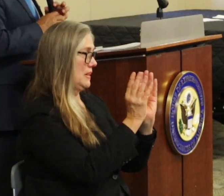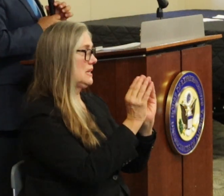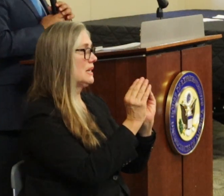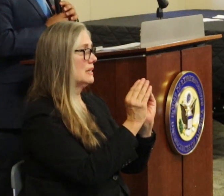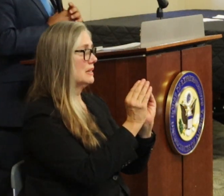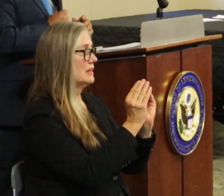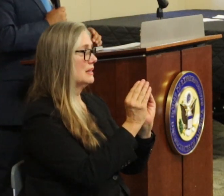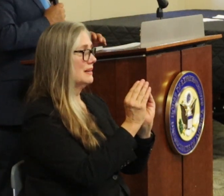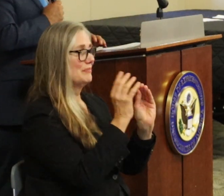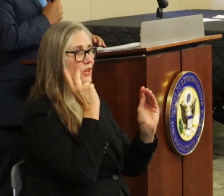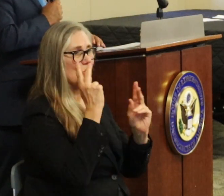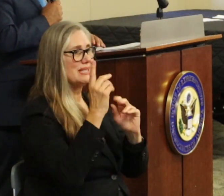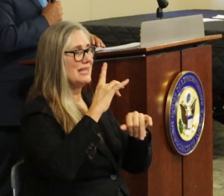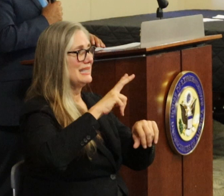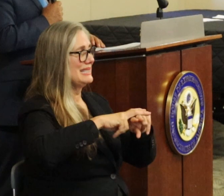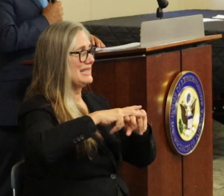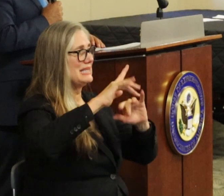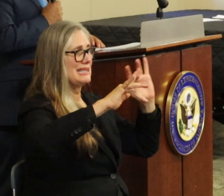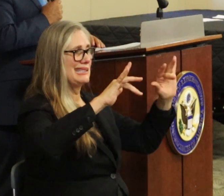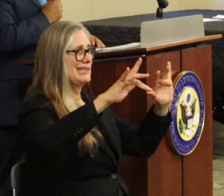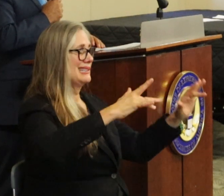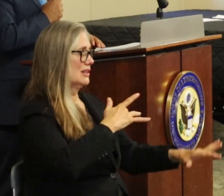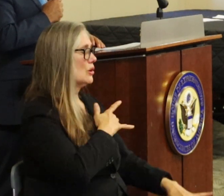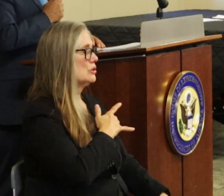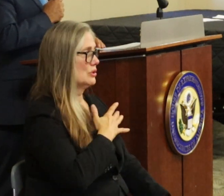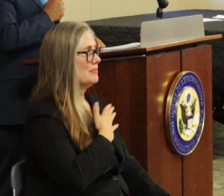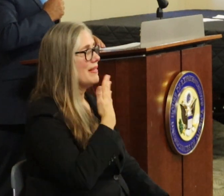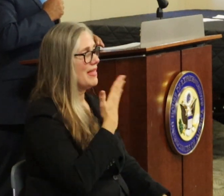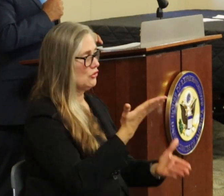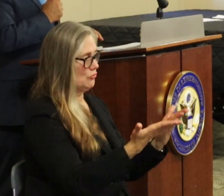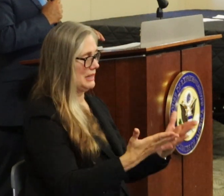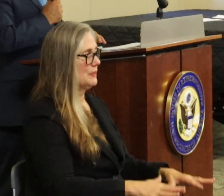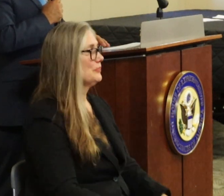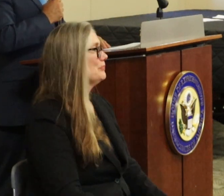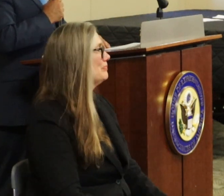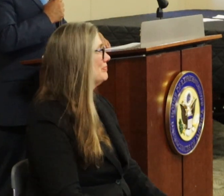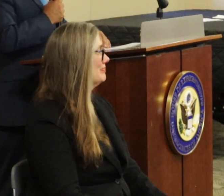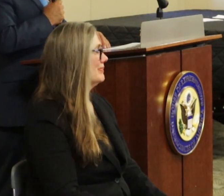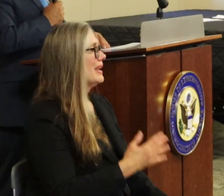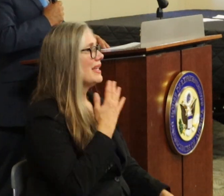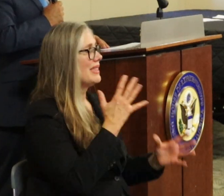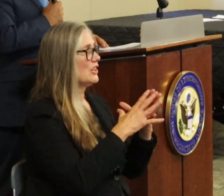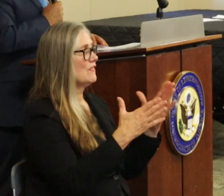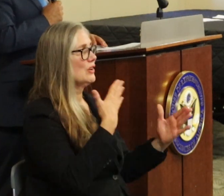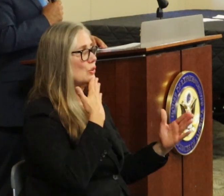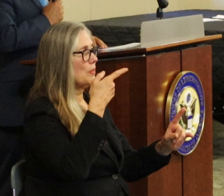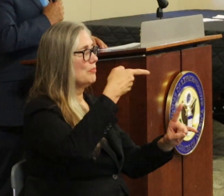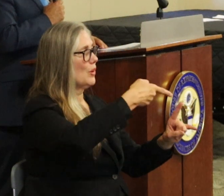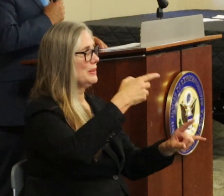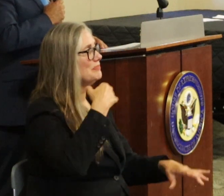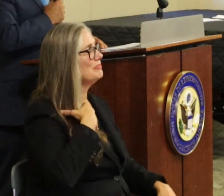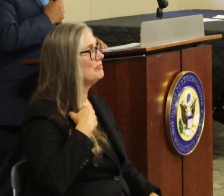for the lack of empty seats here, that's a deep concern to me. Thank you for being here. Thank you. Very, very valid points.